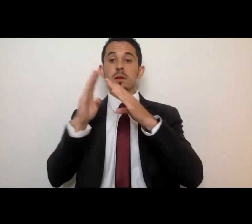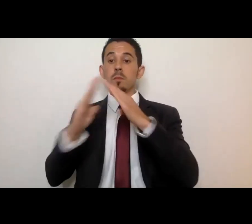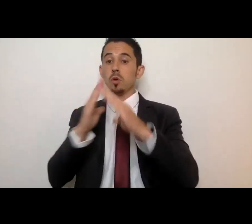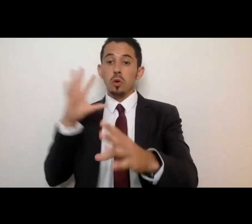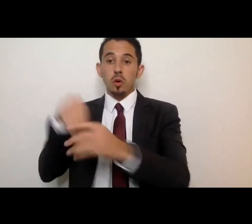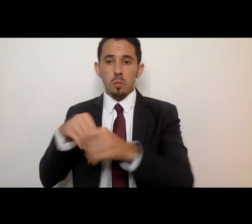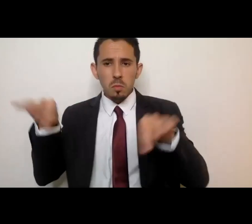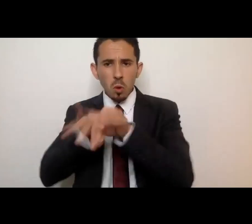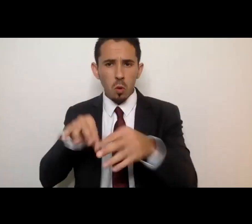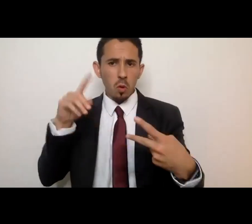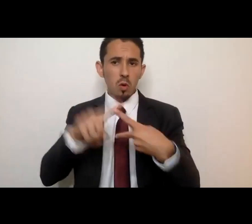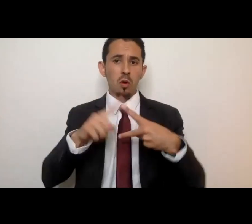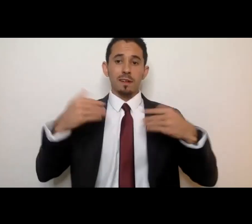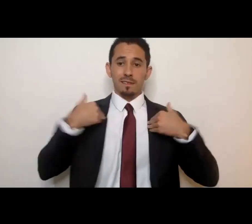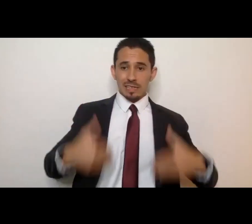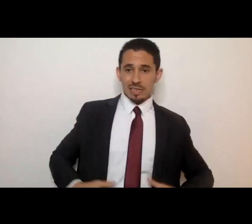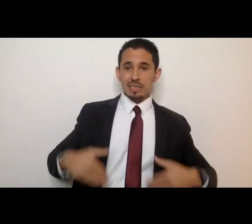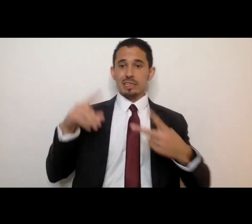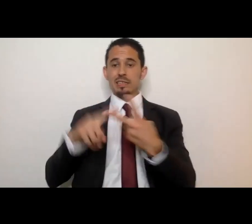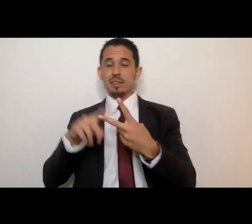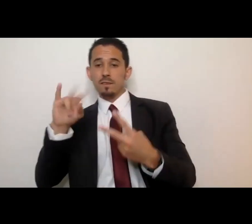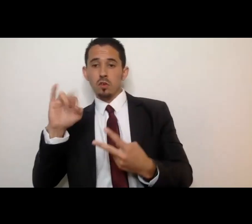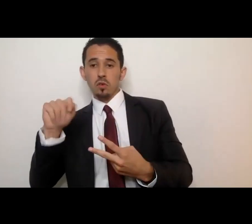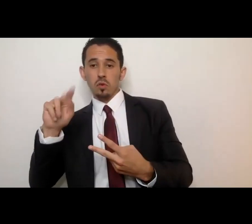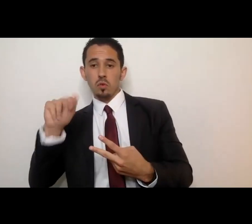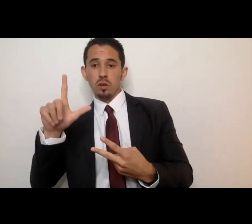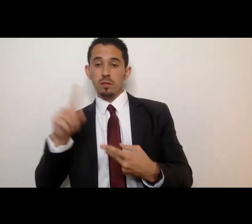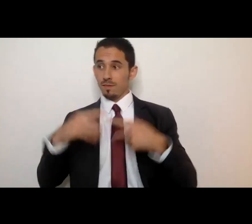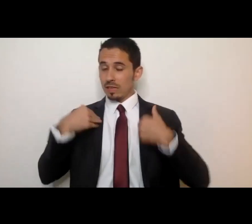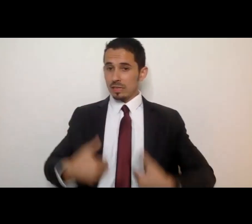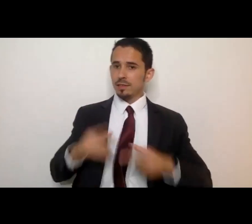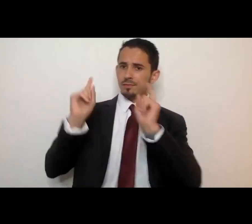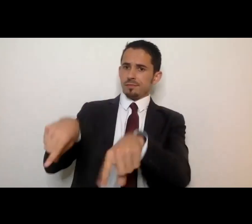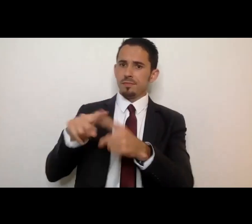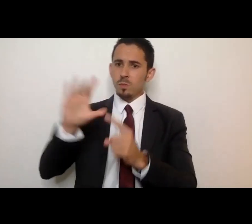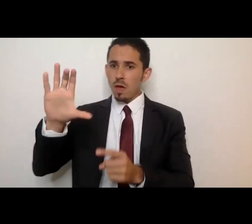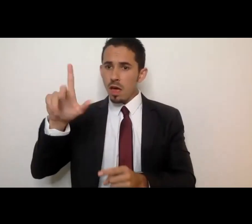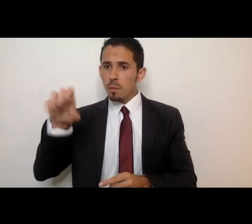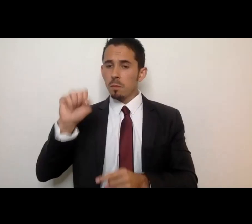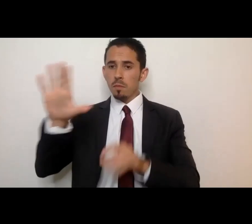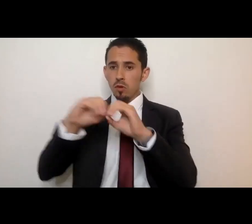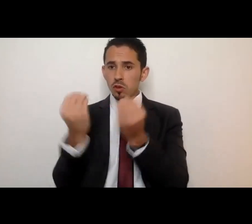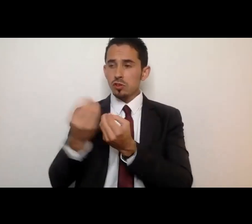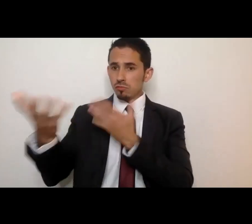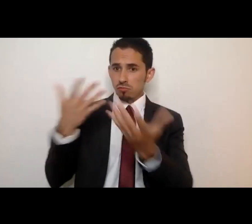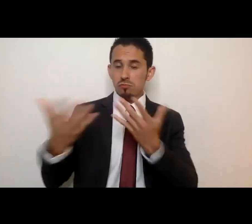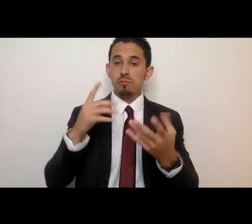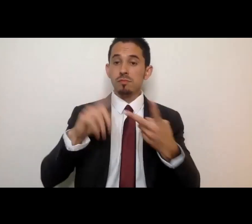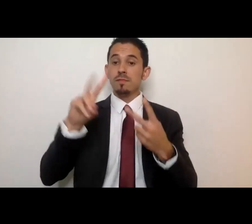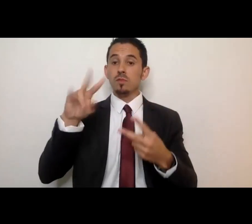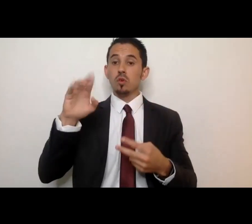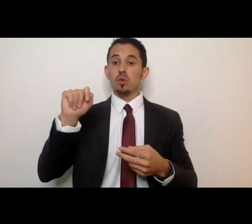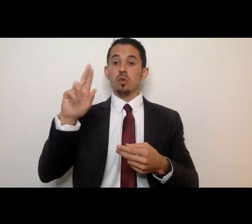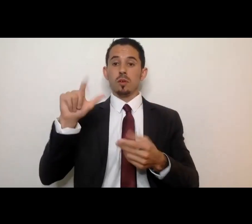and with the community. In regards to community engagement, it's important to not only connect with them physically, but virtually. Physically would